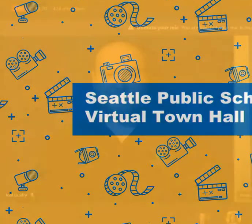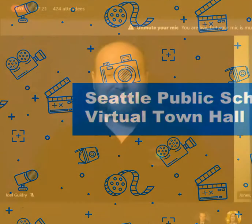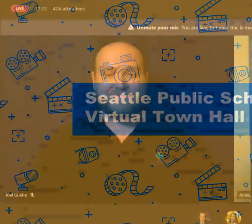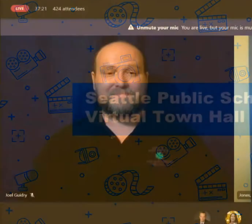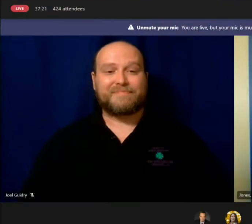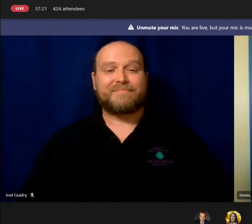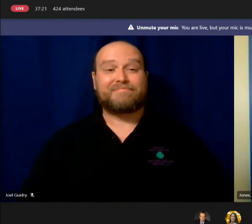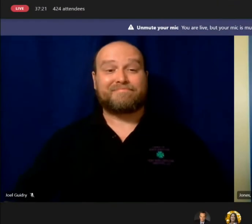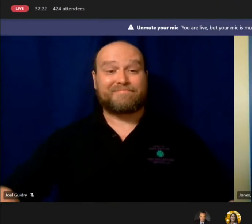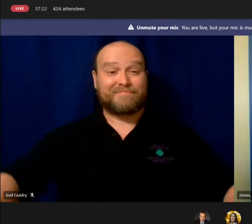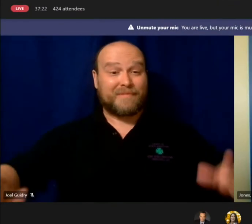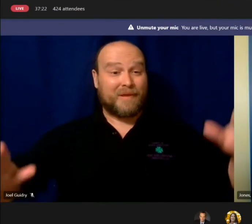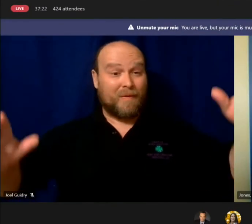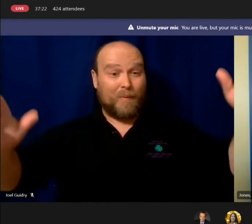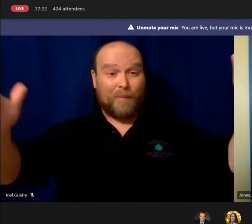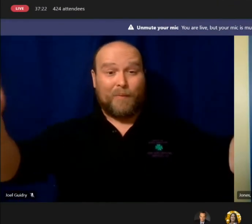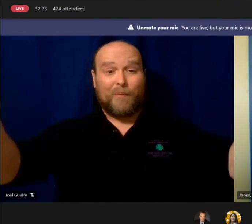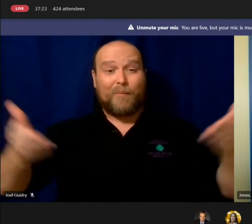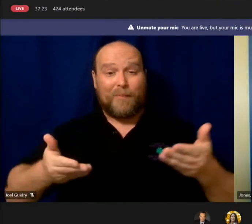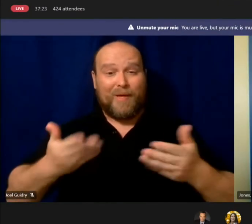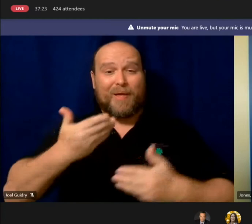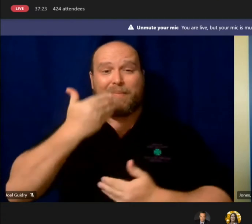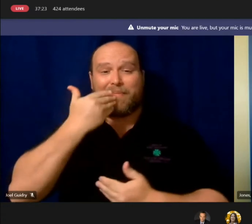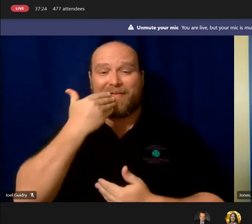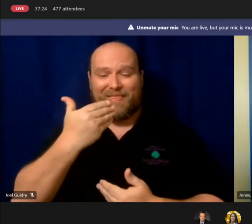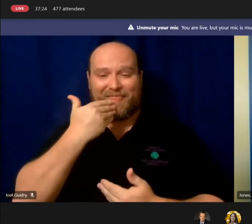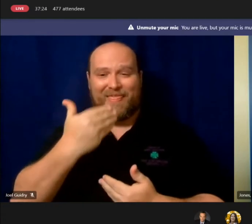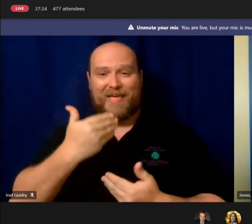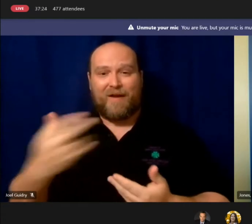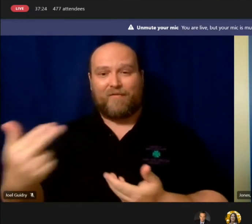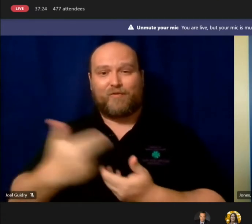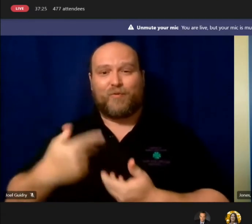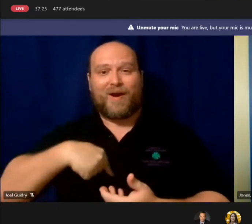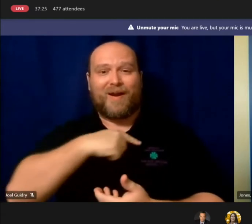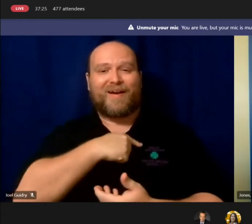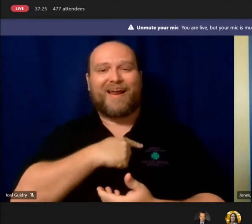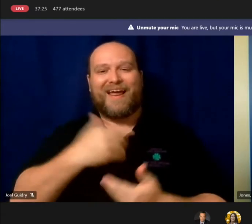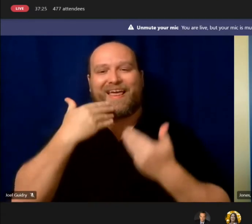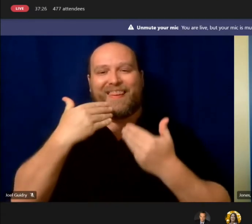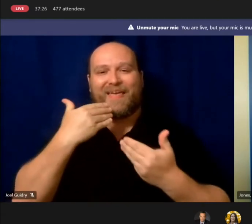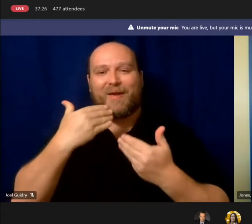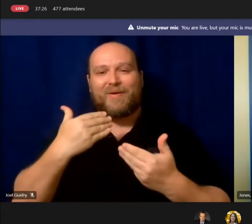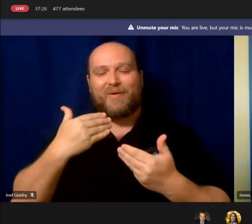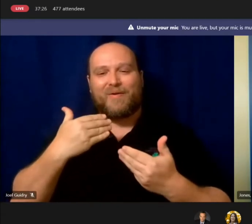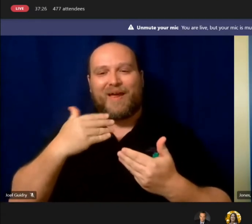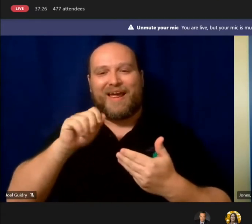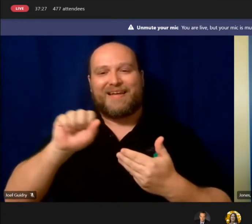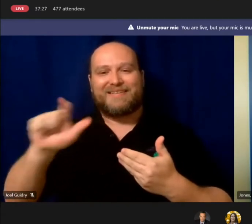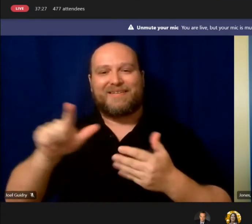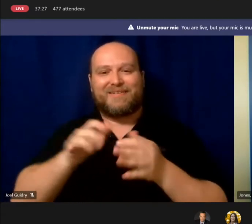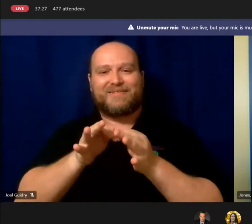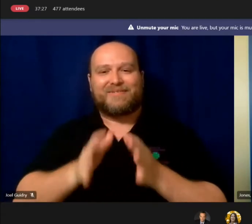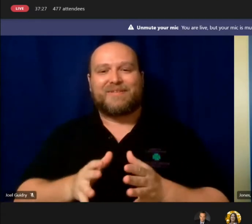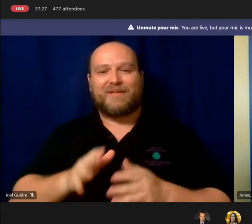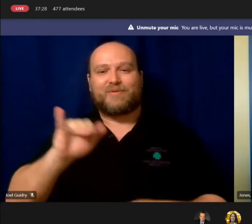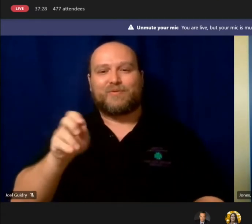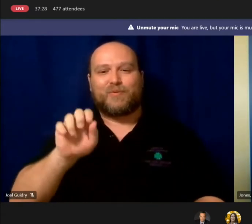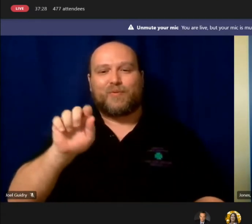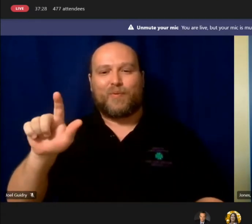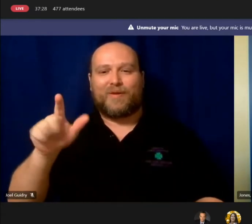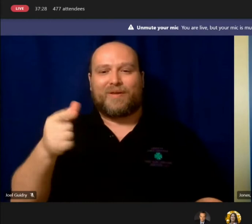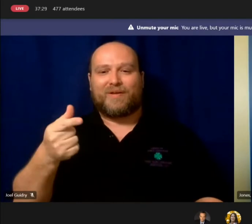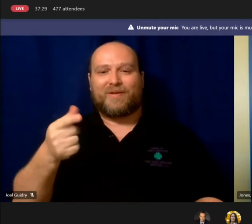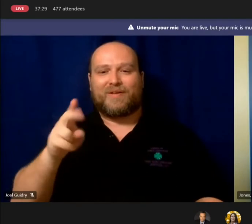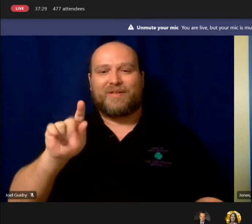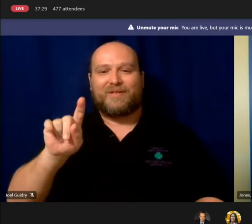welcome, and thank you for joining us. Special thank you to our ASL interpreter for today, Joel Guidry. My name is